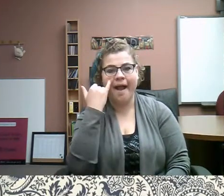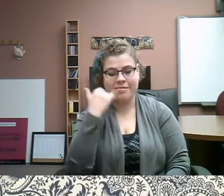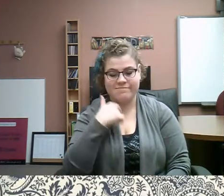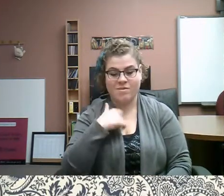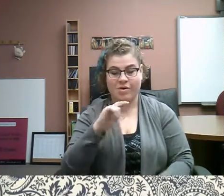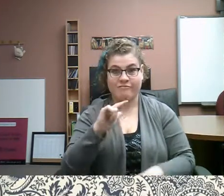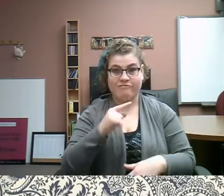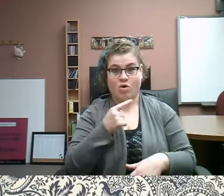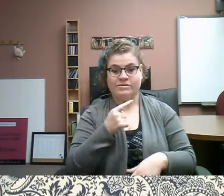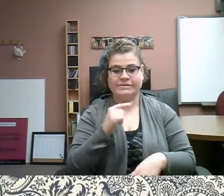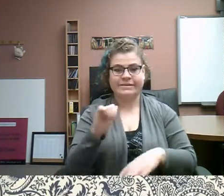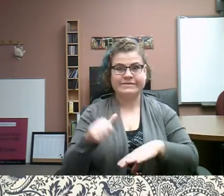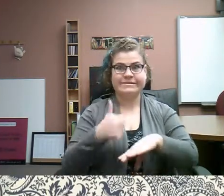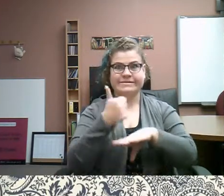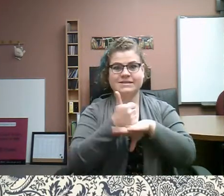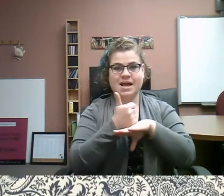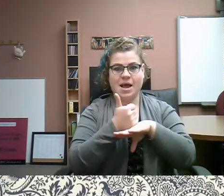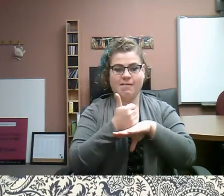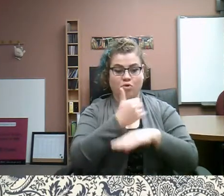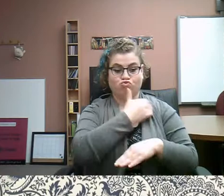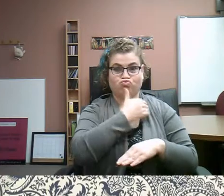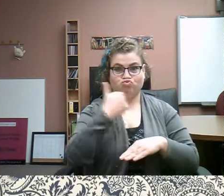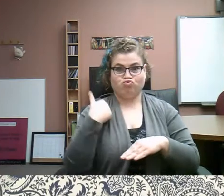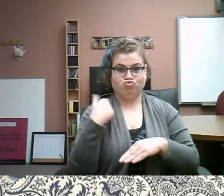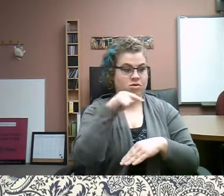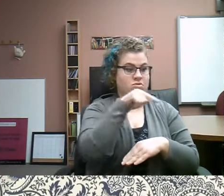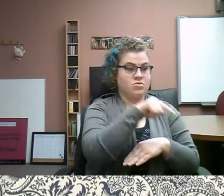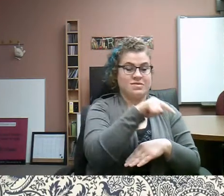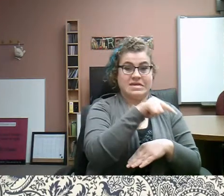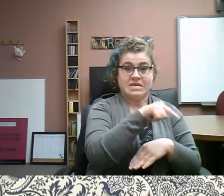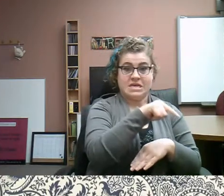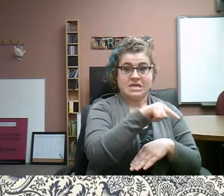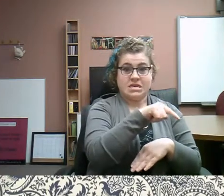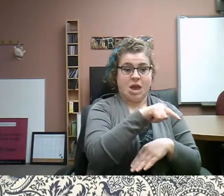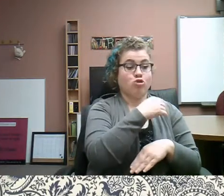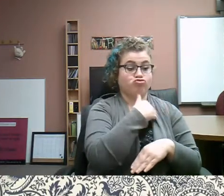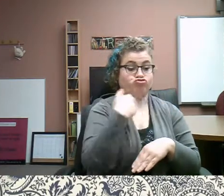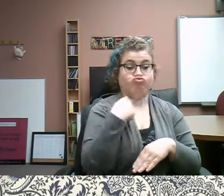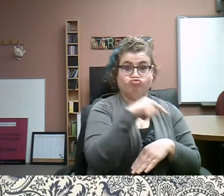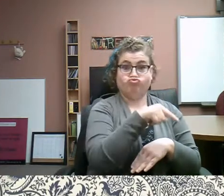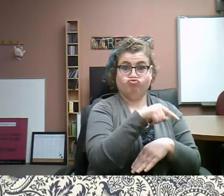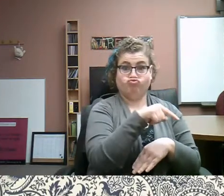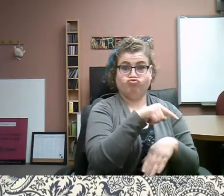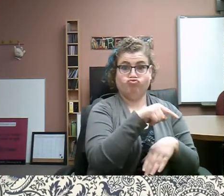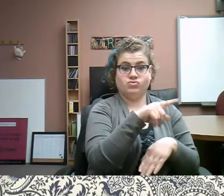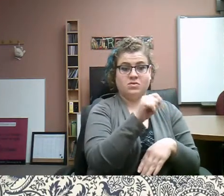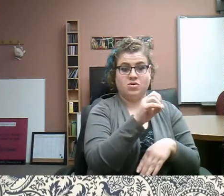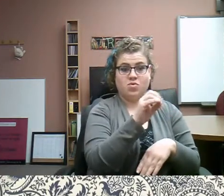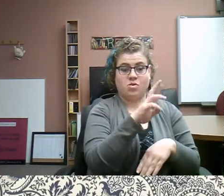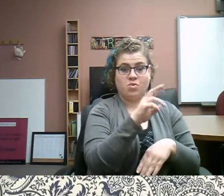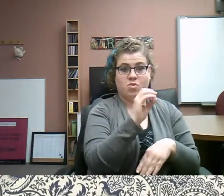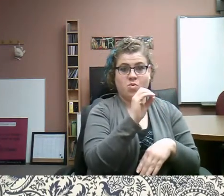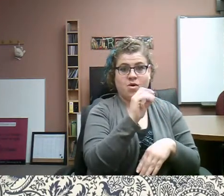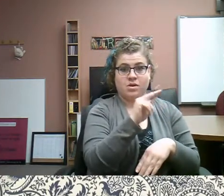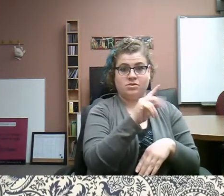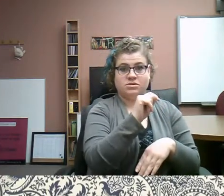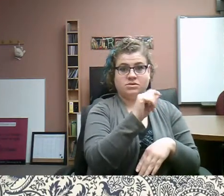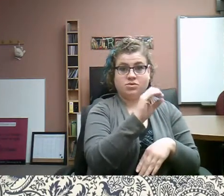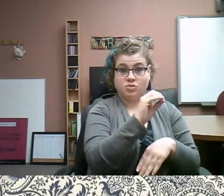example. So if I was to set up that Toronto was over here, so Toronto's